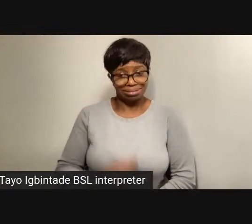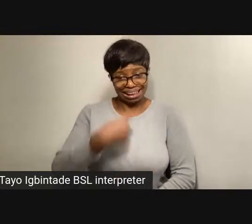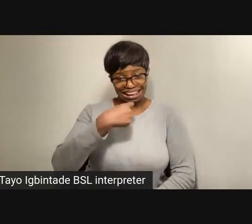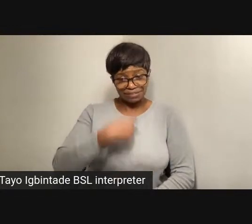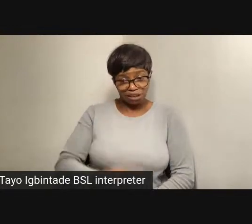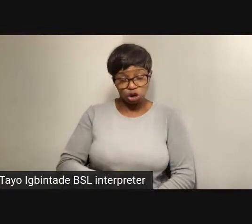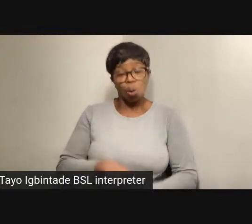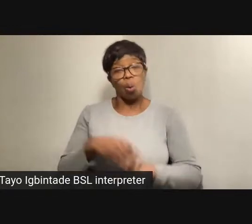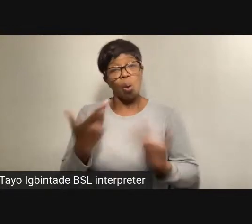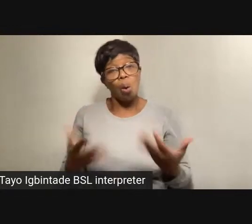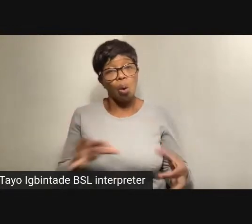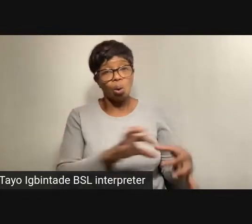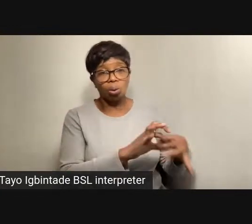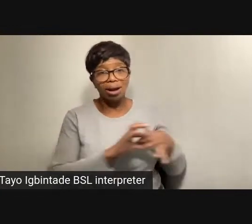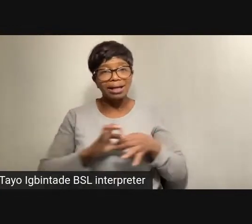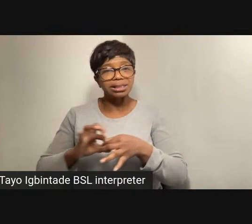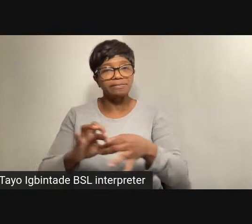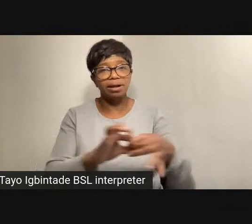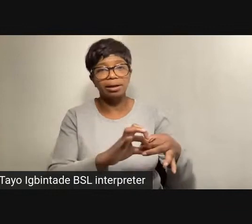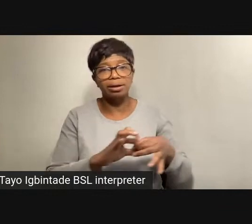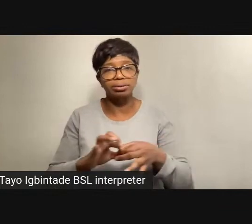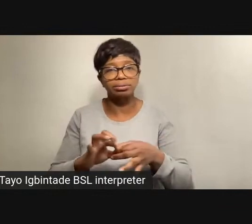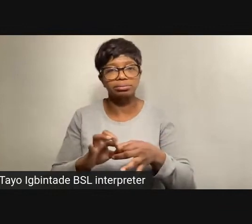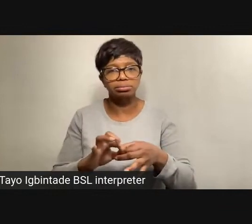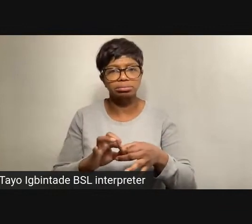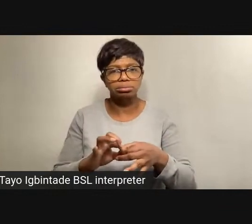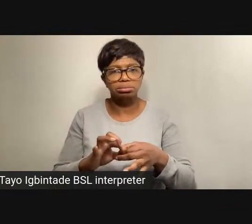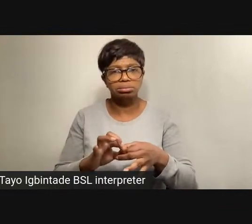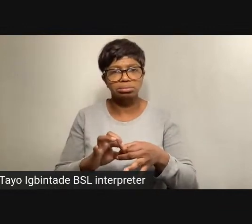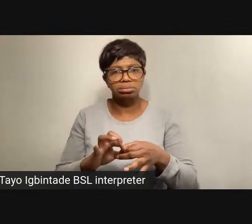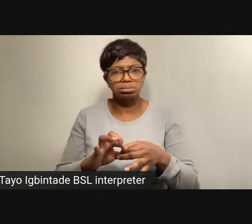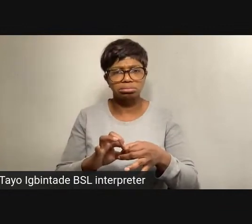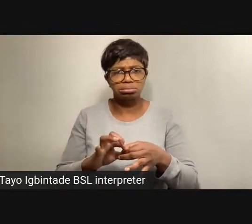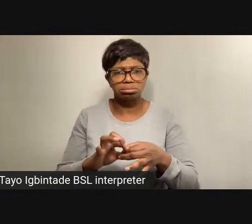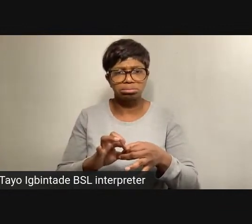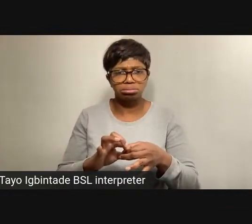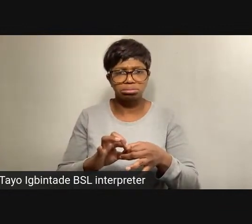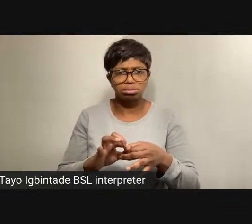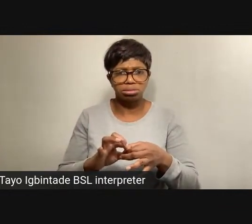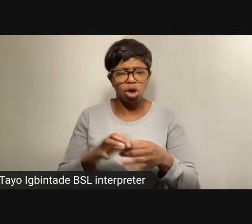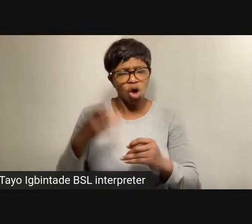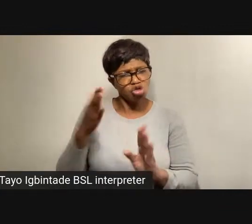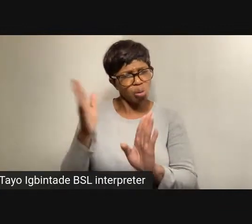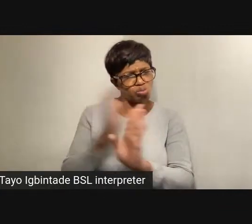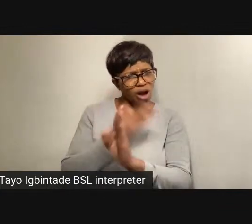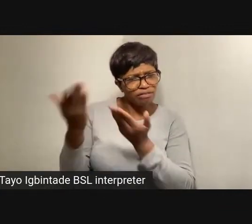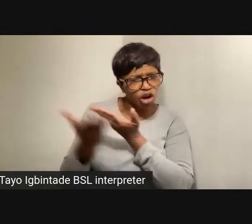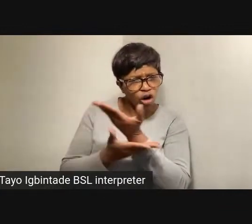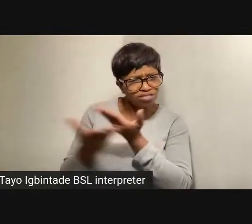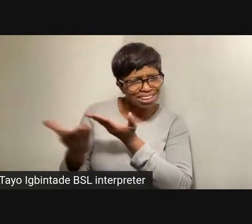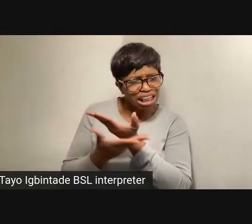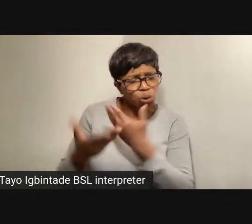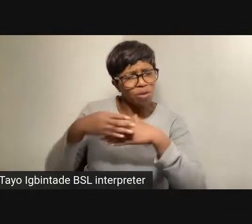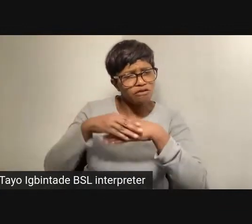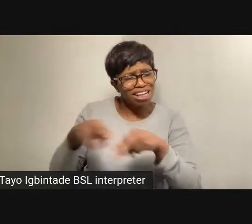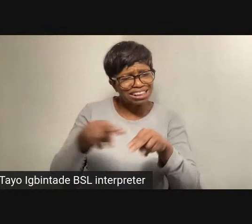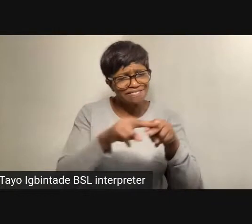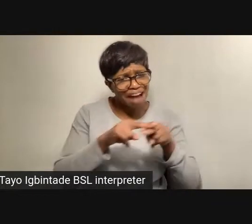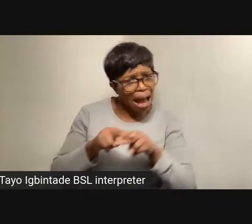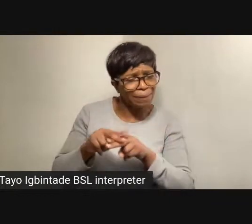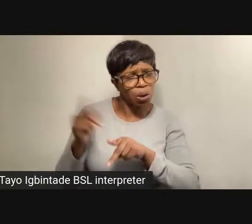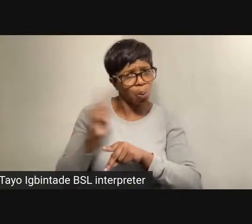or collectively. What can you engage with in your private conversations with your friends and